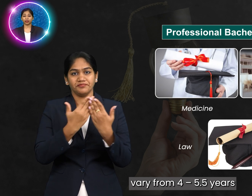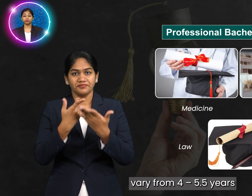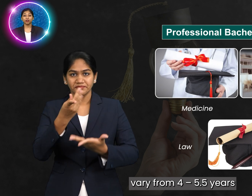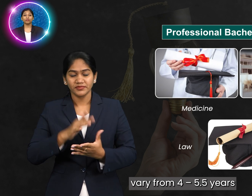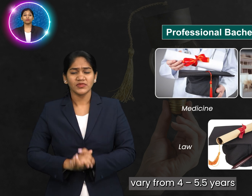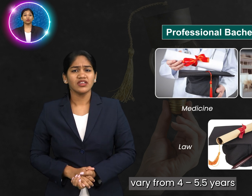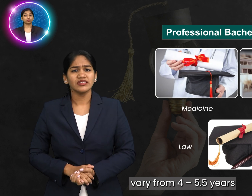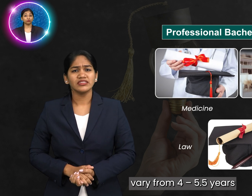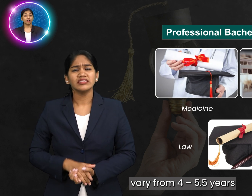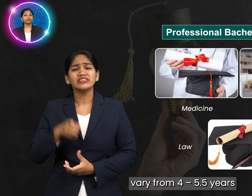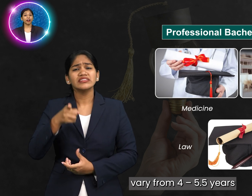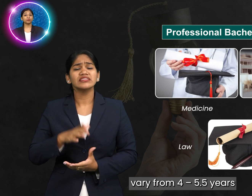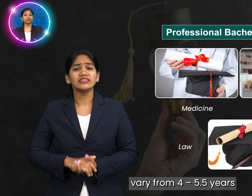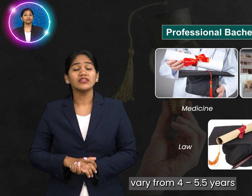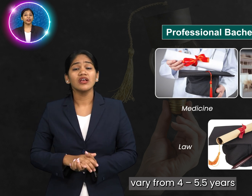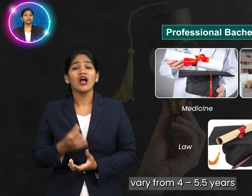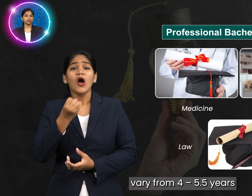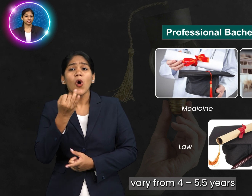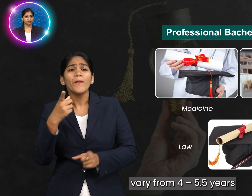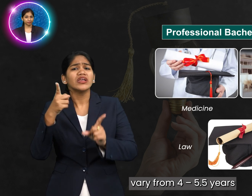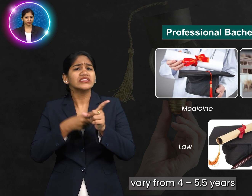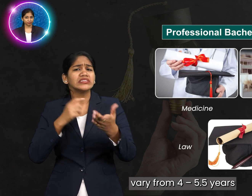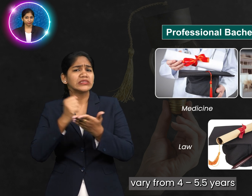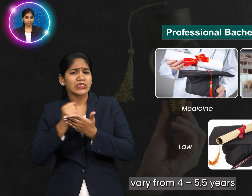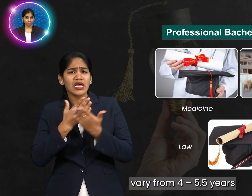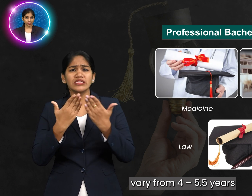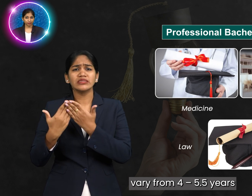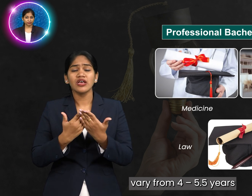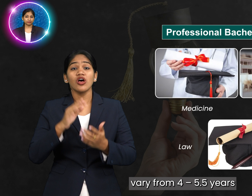vary from 4 to 5.5 years